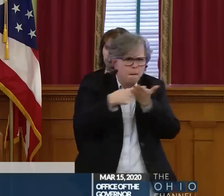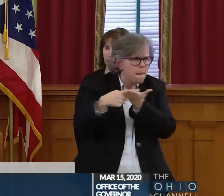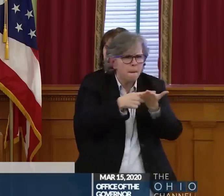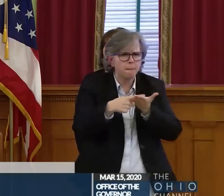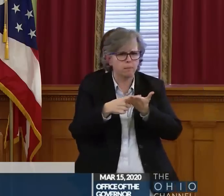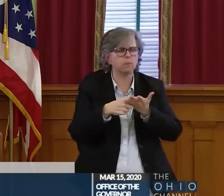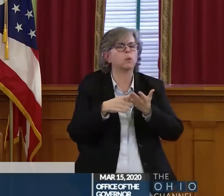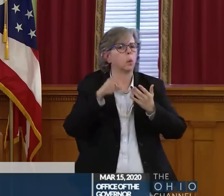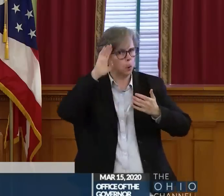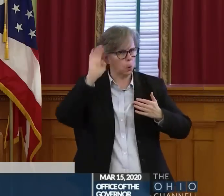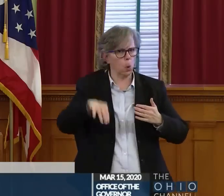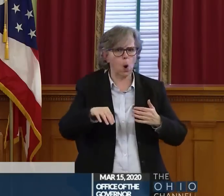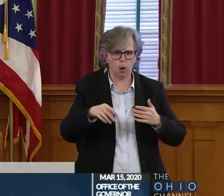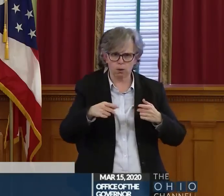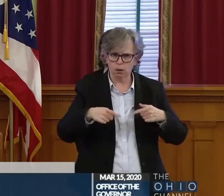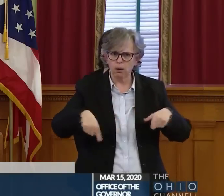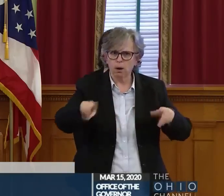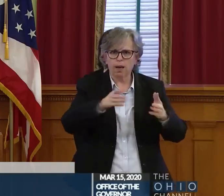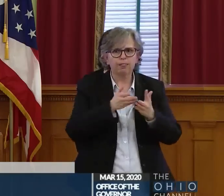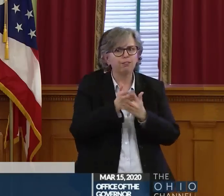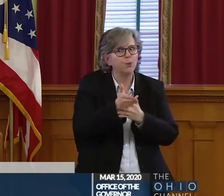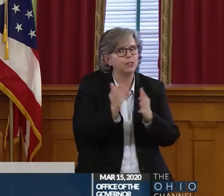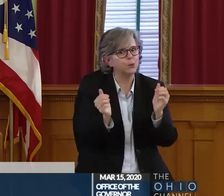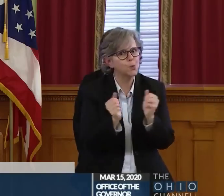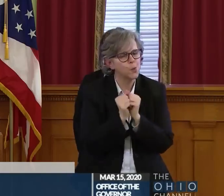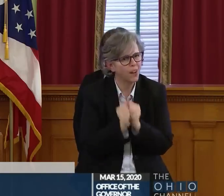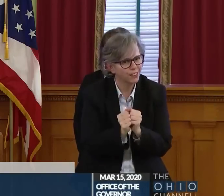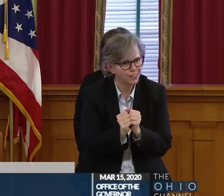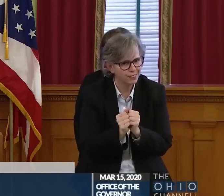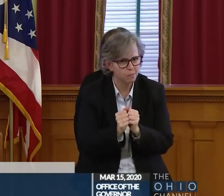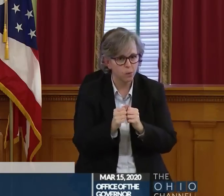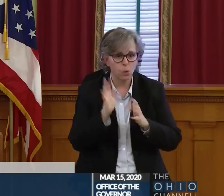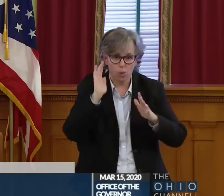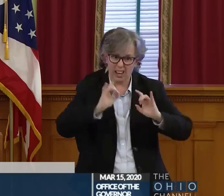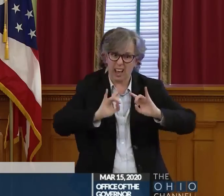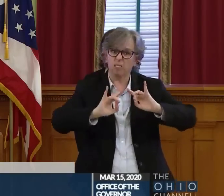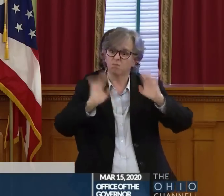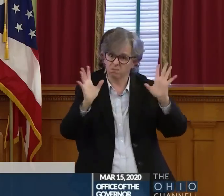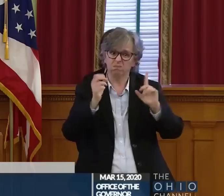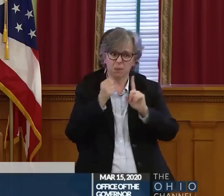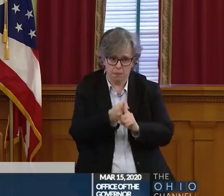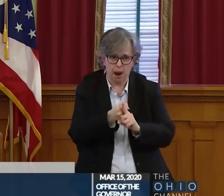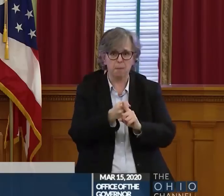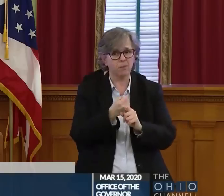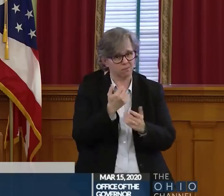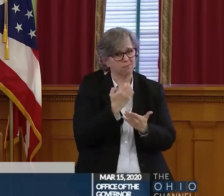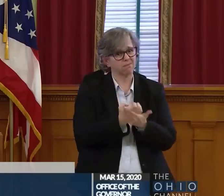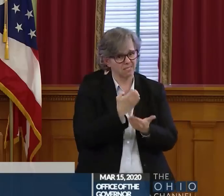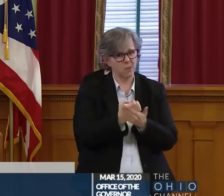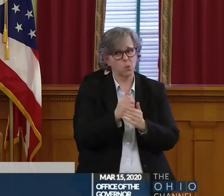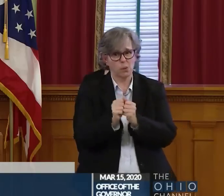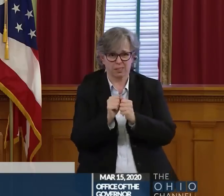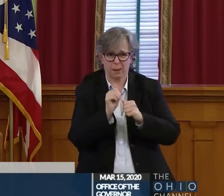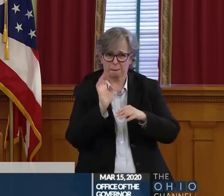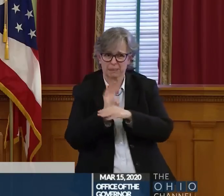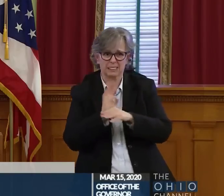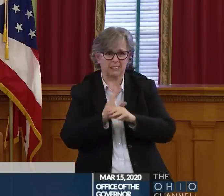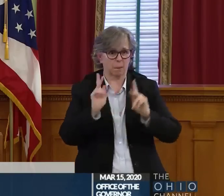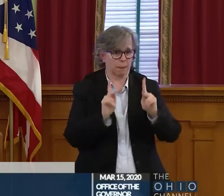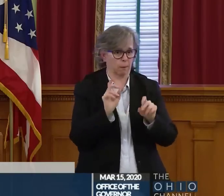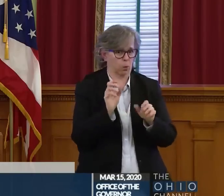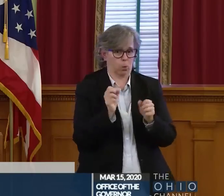through together will have a tremendous economic impact on businesses and the people who work